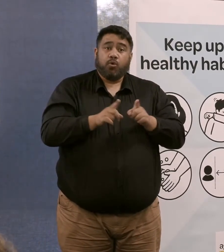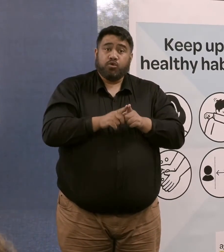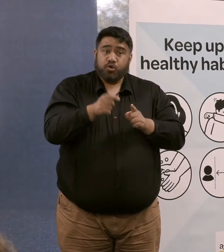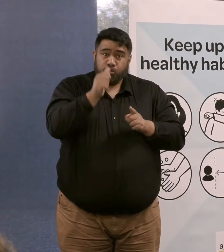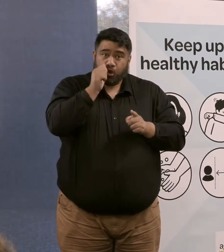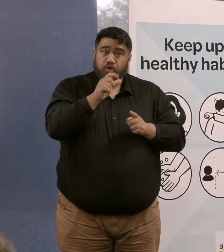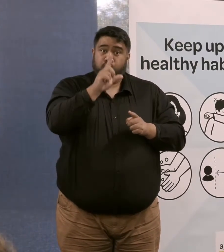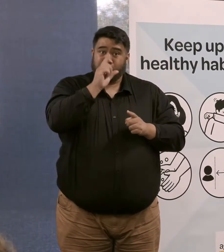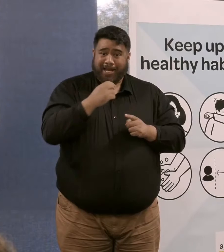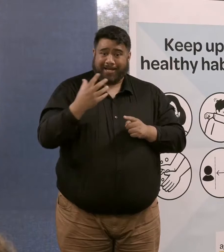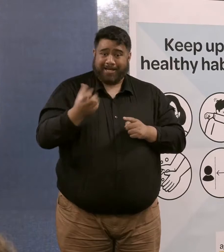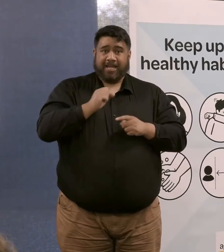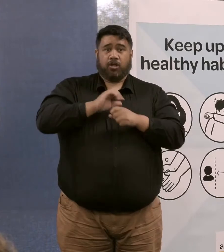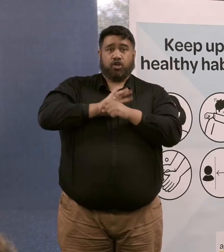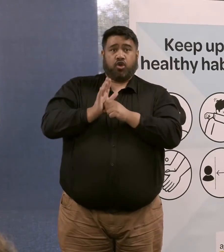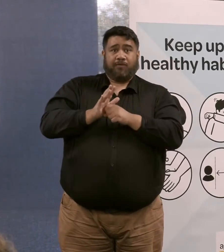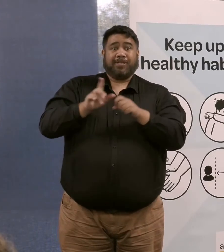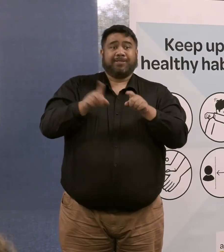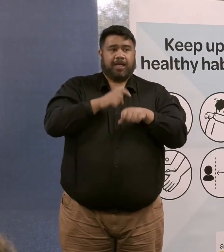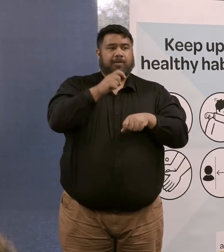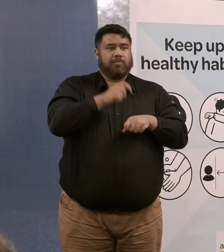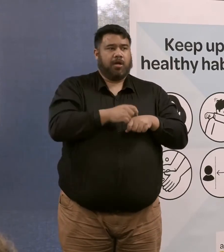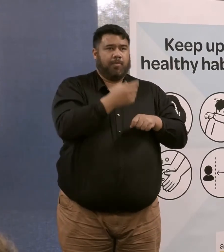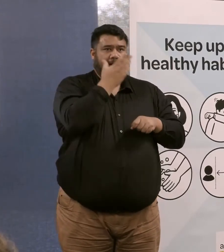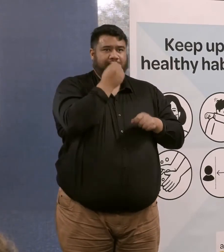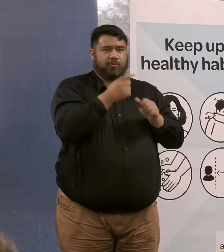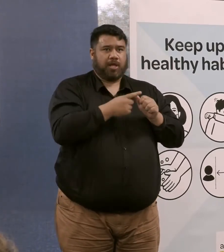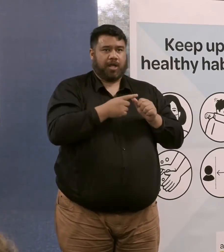flu and COVID at the same time.